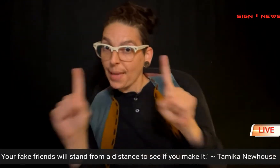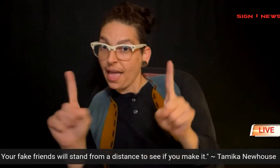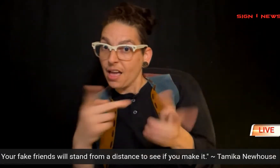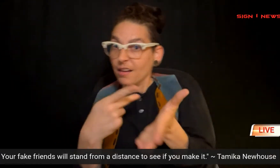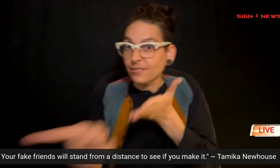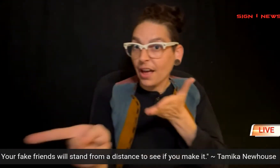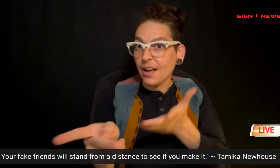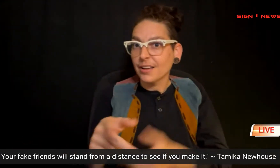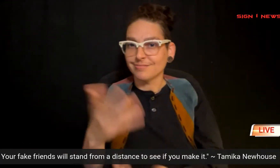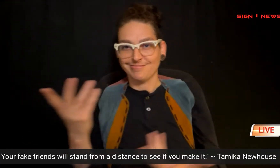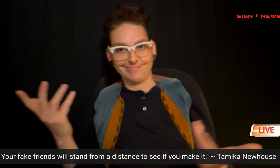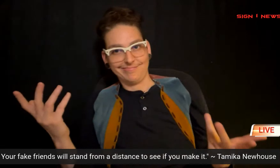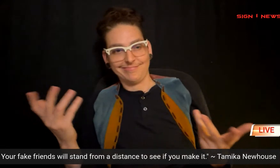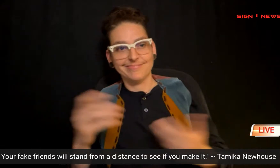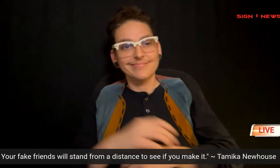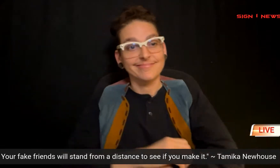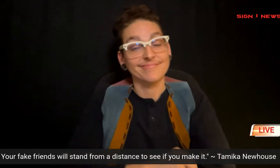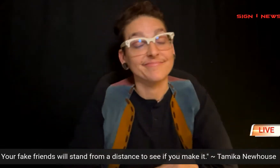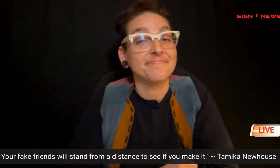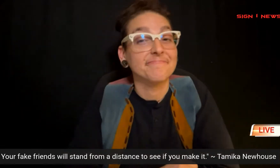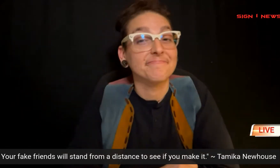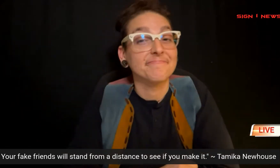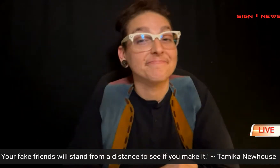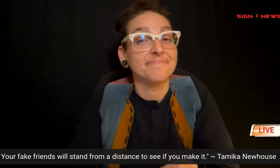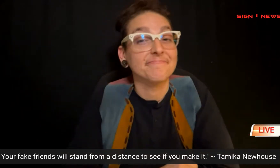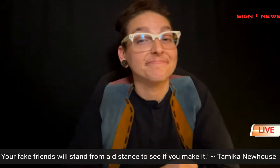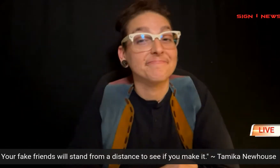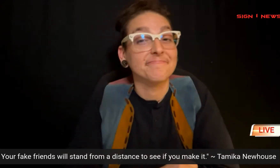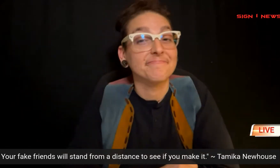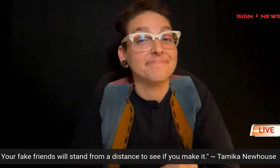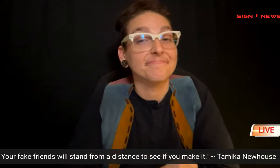to see if you make it and to see if you fail.